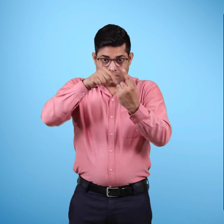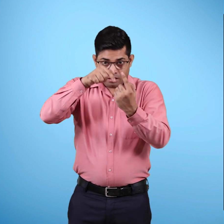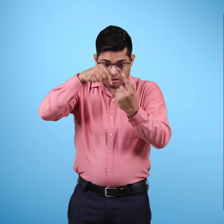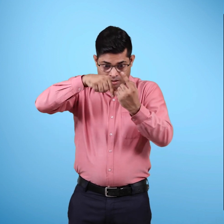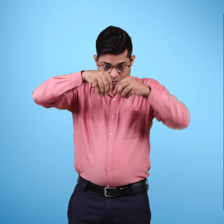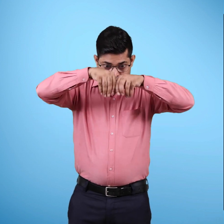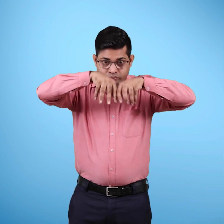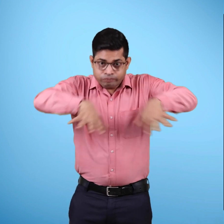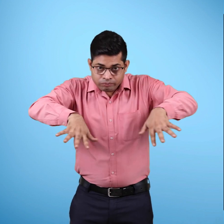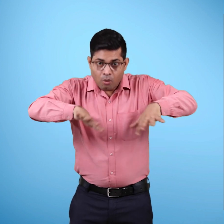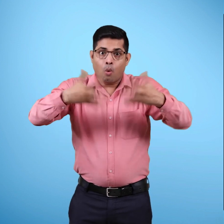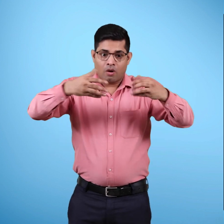and type of roots.